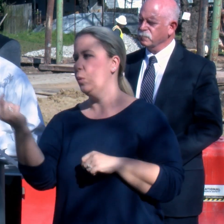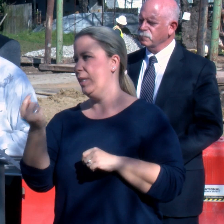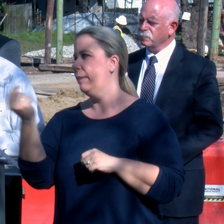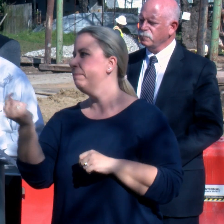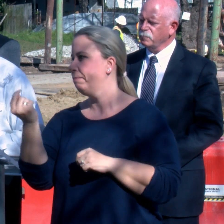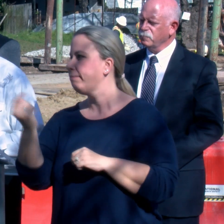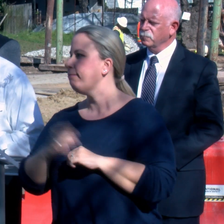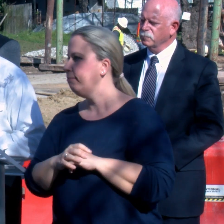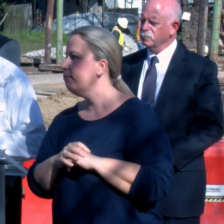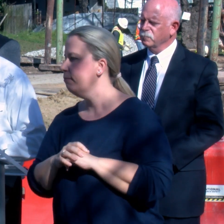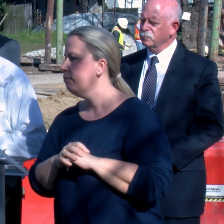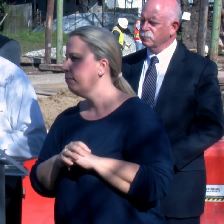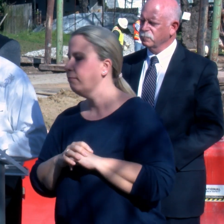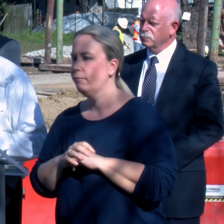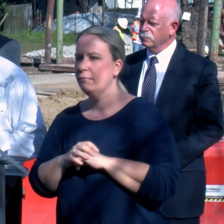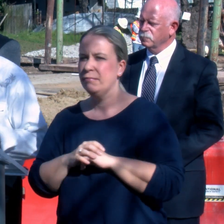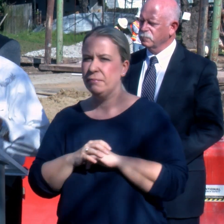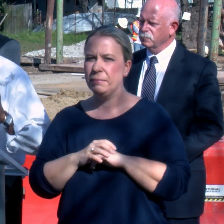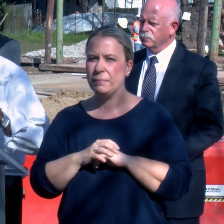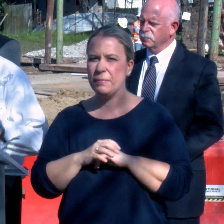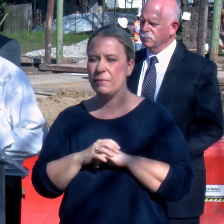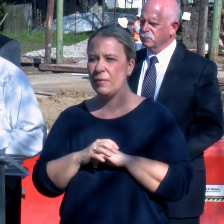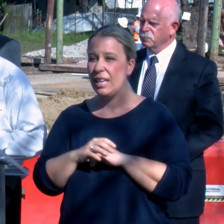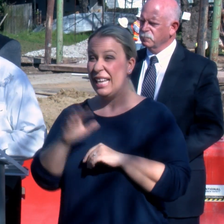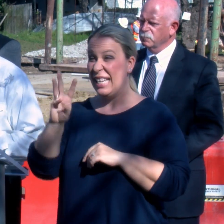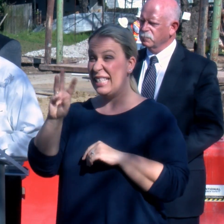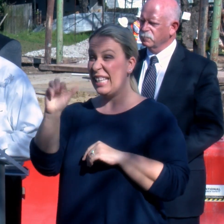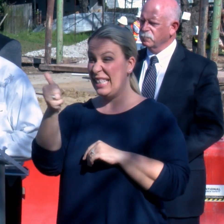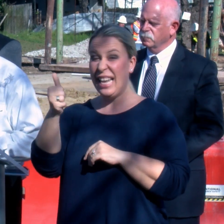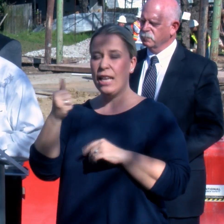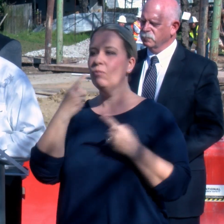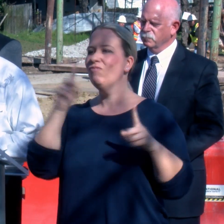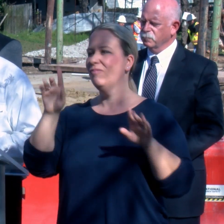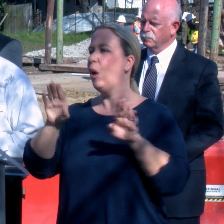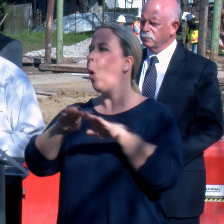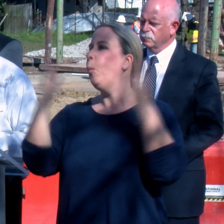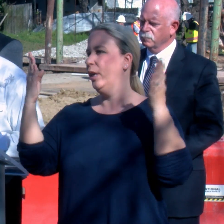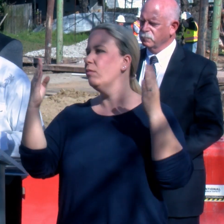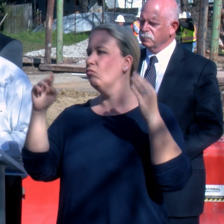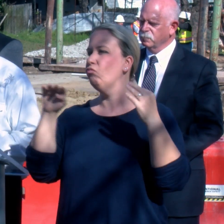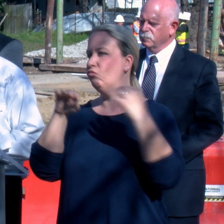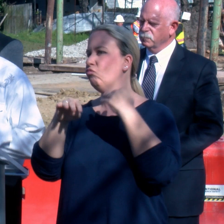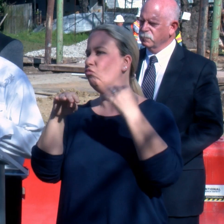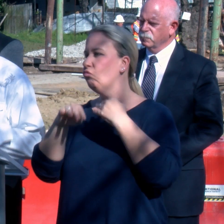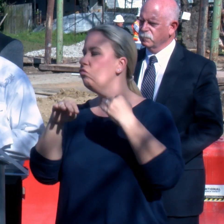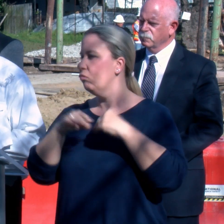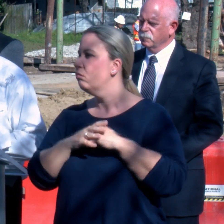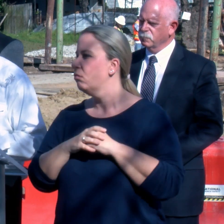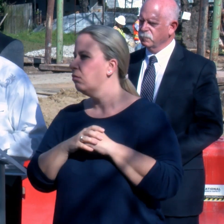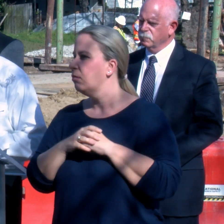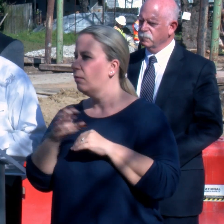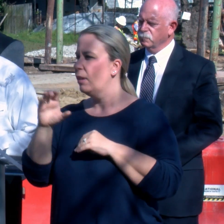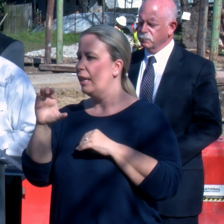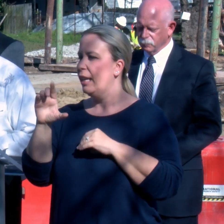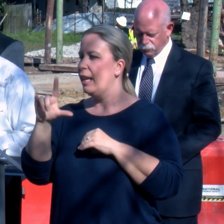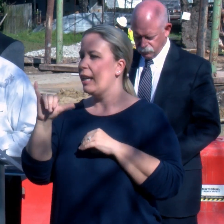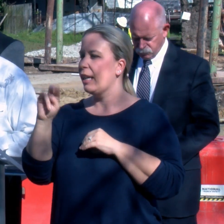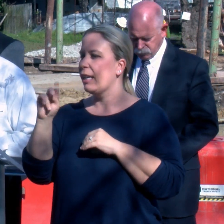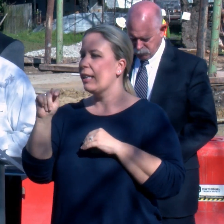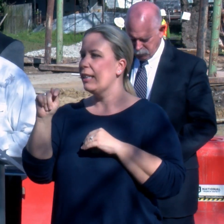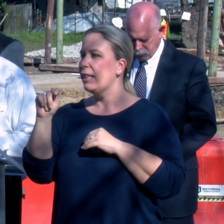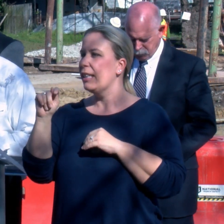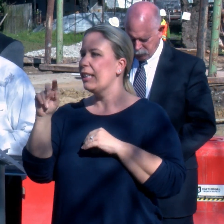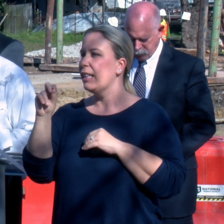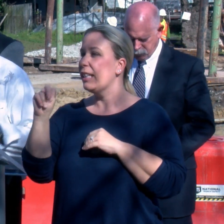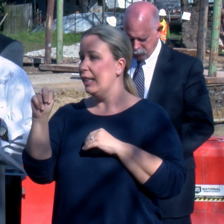Tuesday. In terms of 610, of course, is open. We are looking at taking Clinton Drive and turning